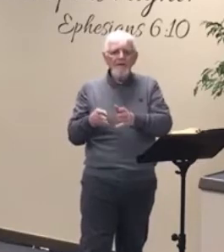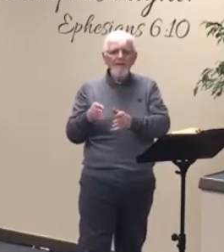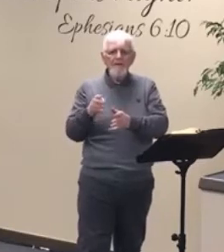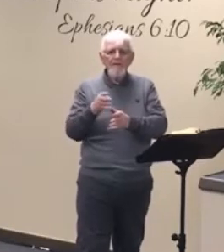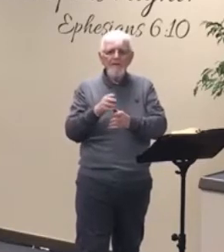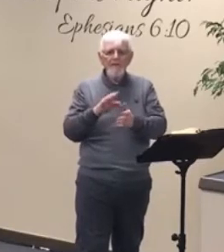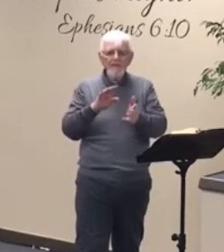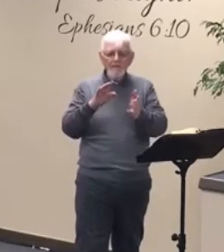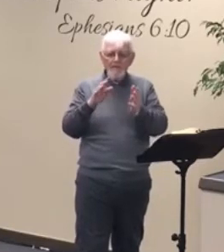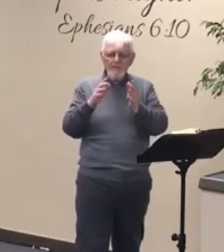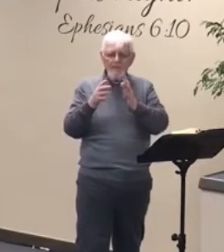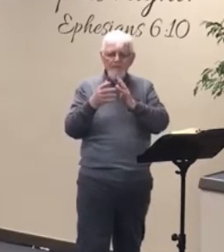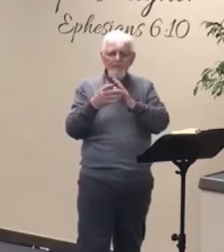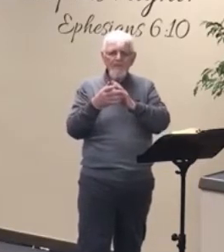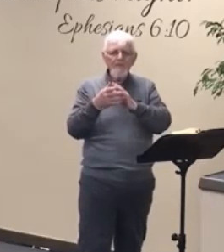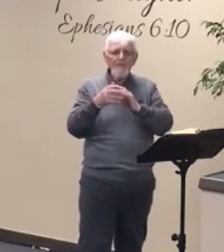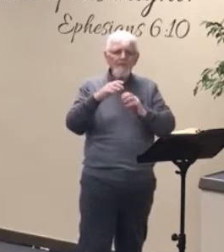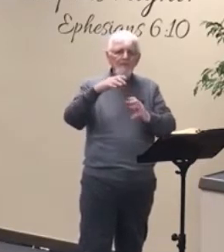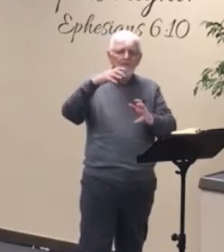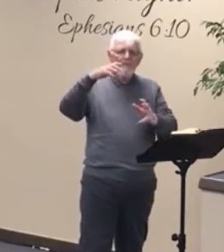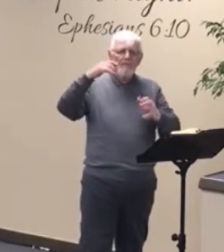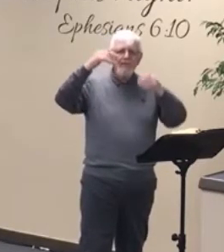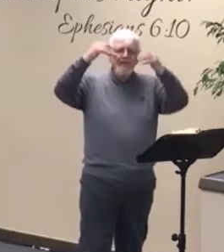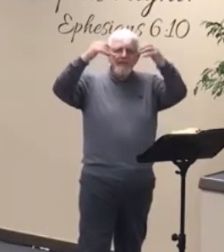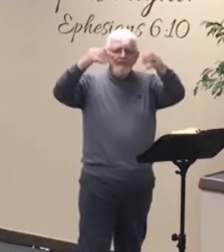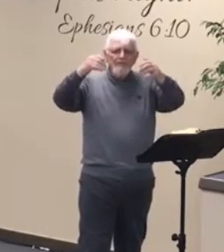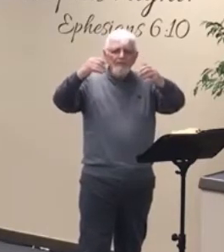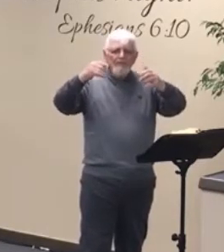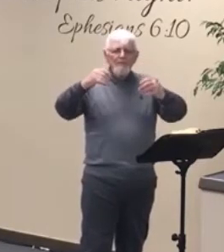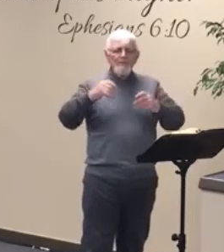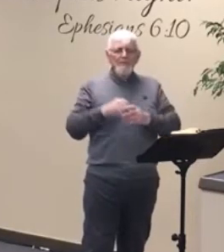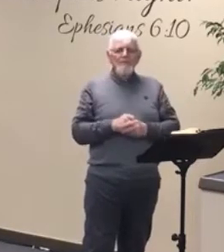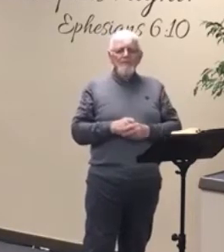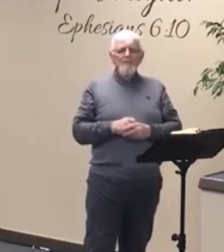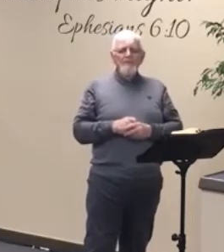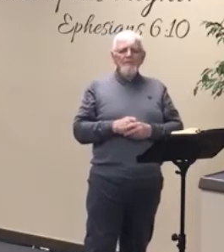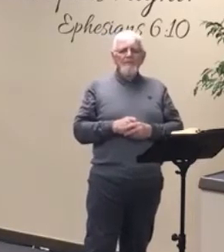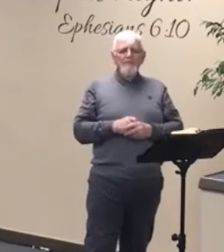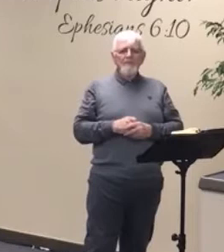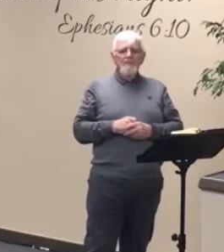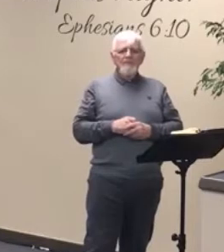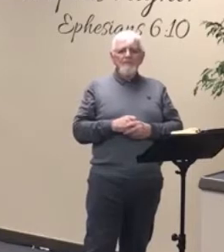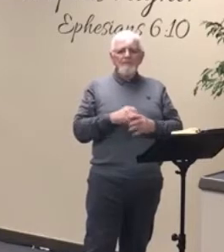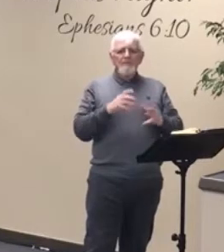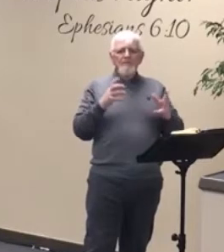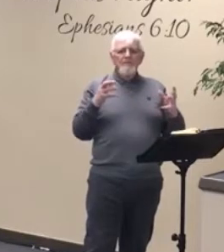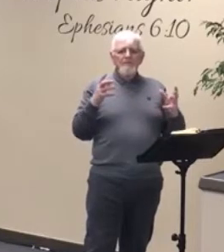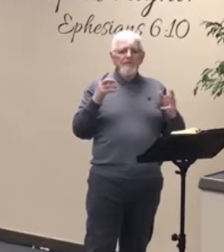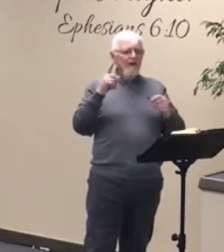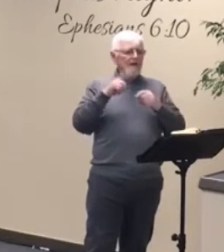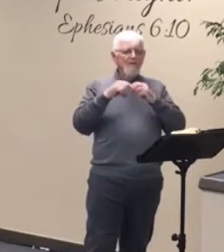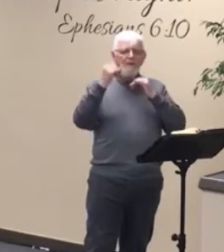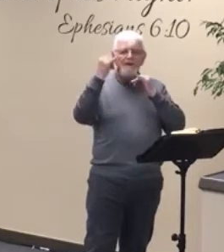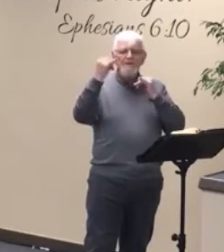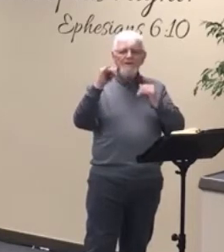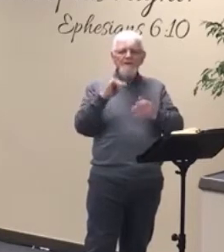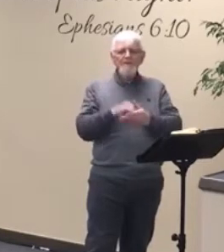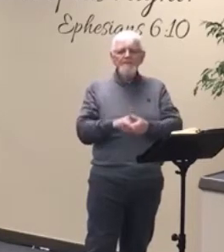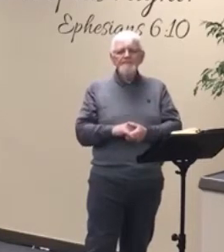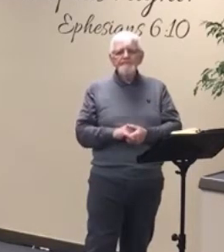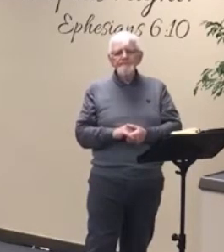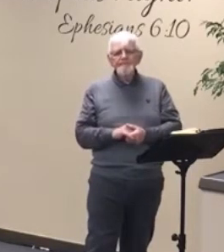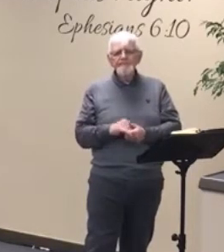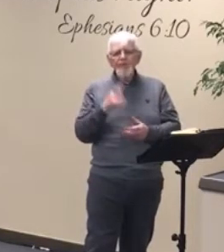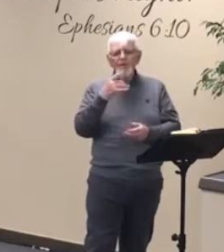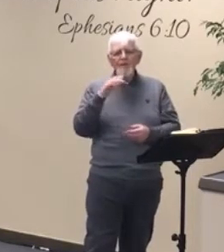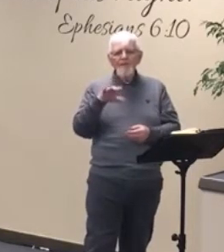they become exalted to the most highest preeminence that they could ever imagine in Egypt. That they could never imagine in Egypt. He wants to